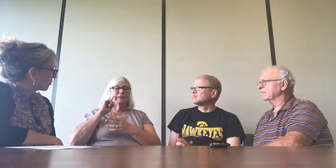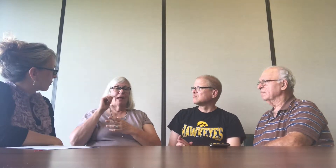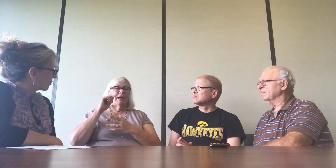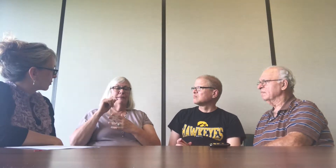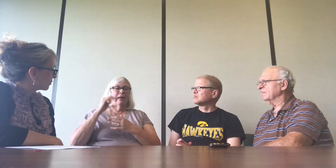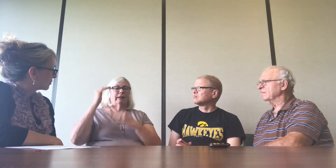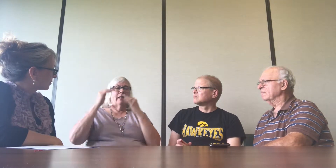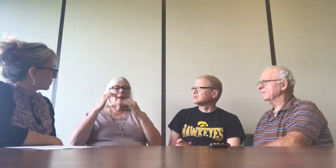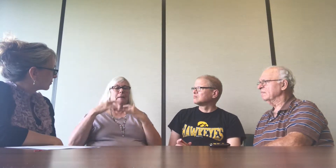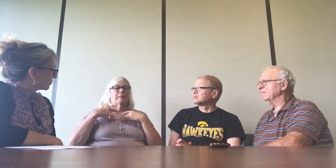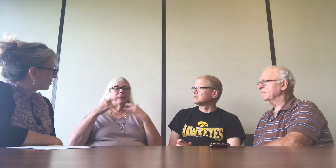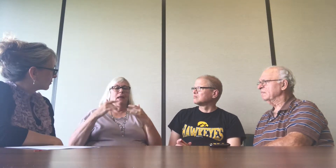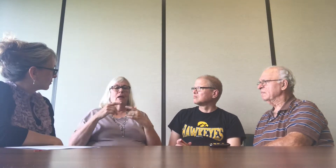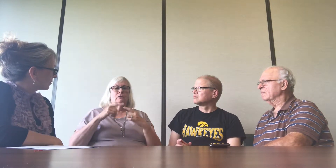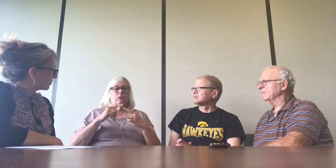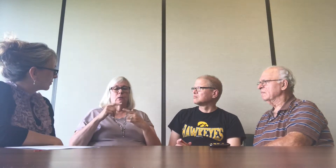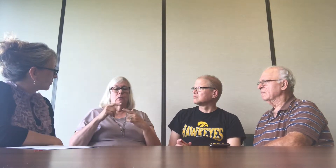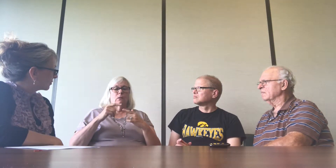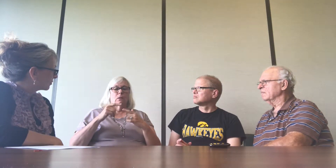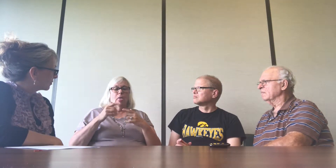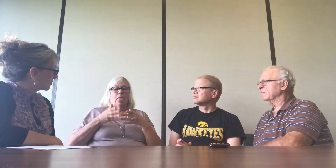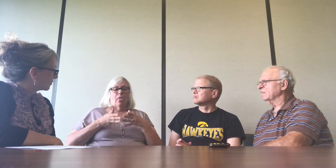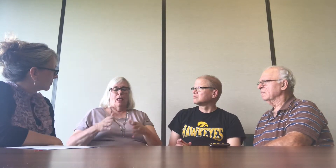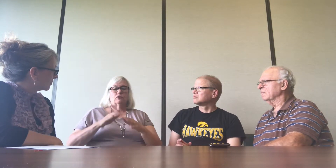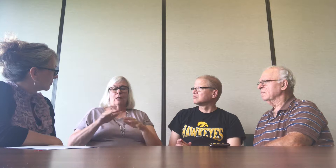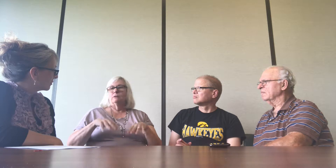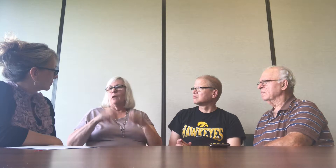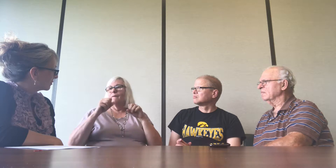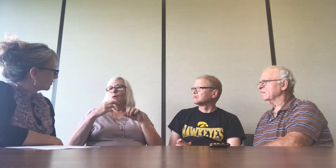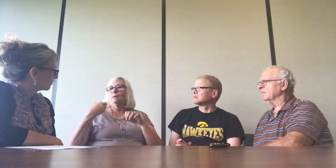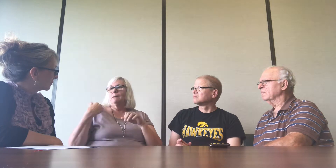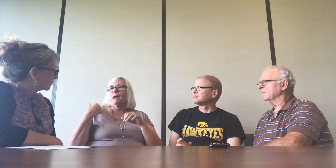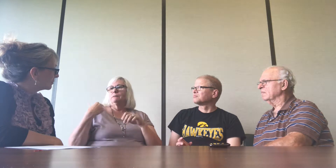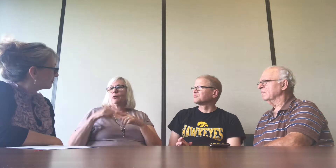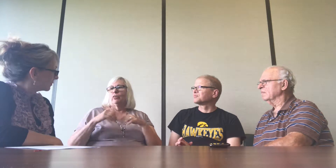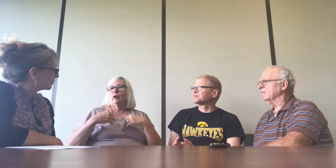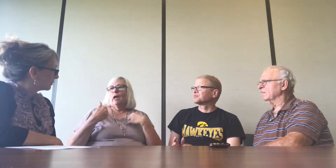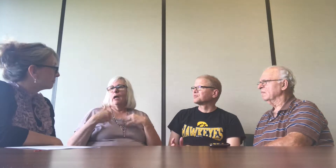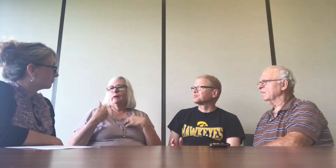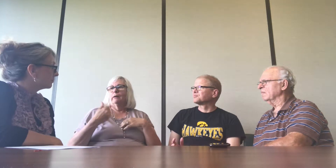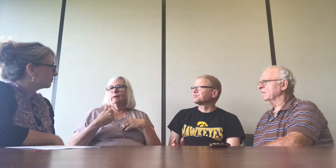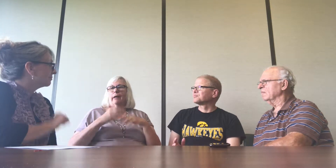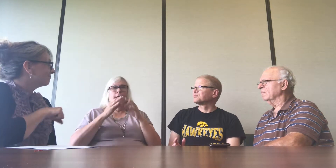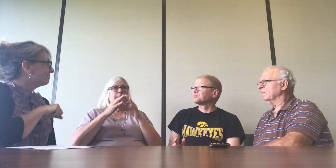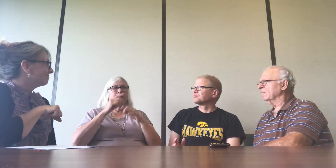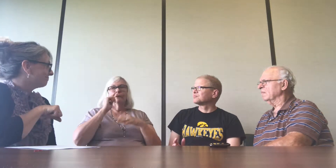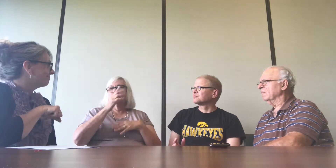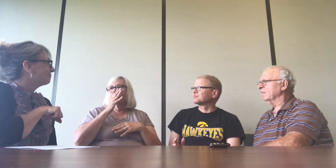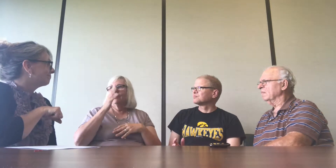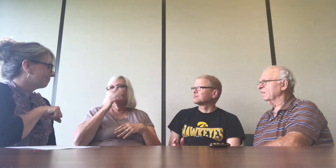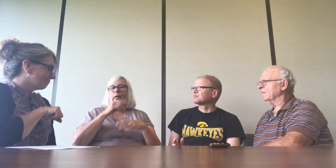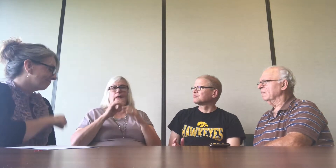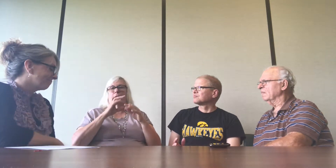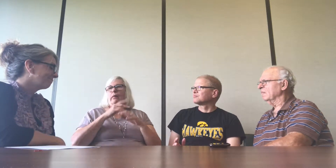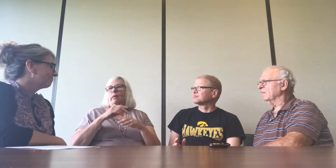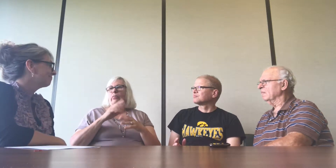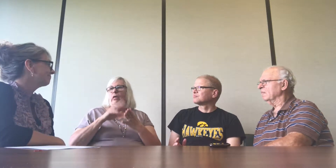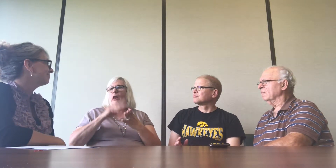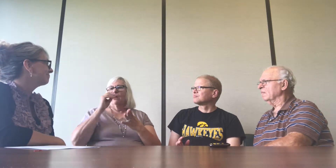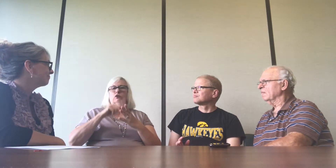don't know the difference between right and wrong. Surely, I know a lot of deaf adults tend to let their kids take on a lot of responsibility when they're